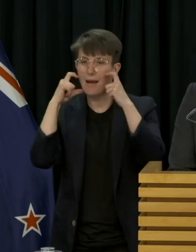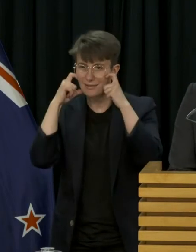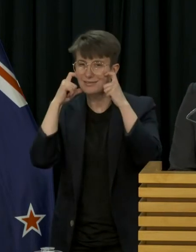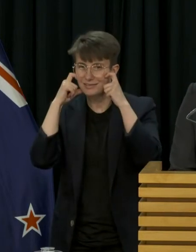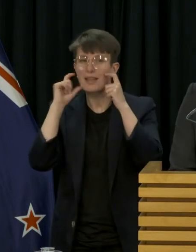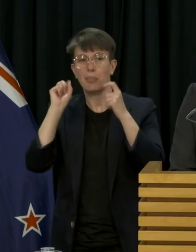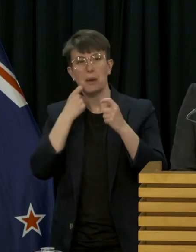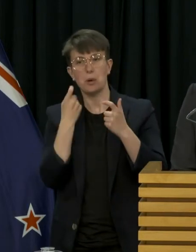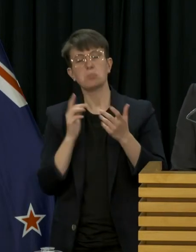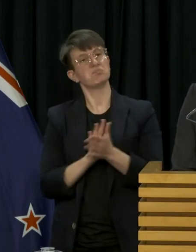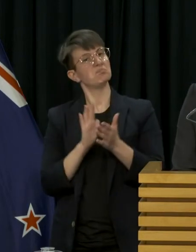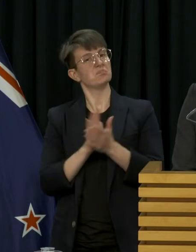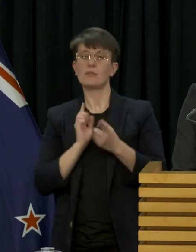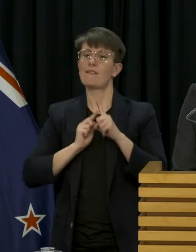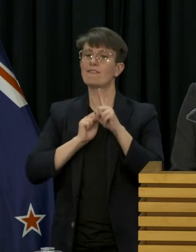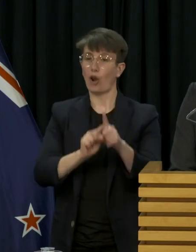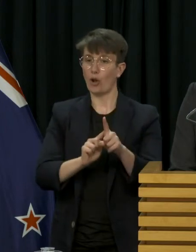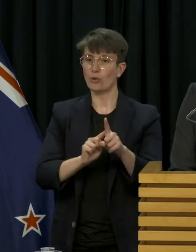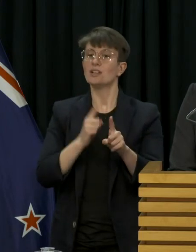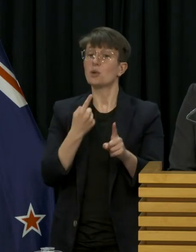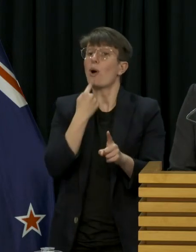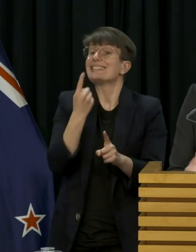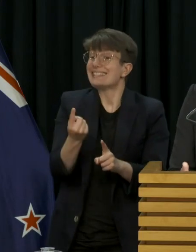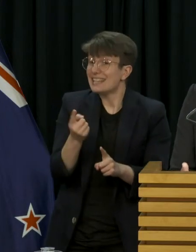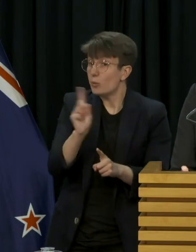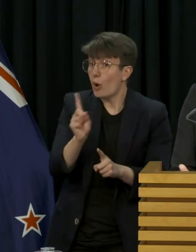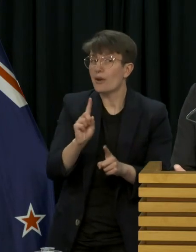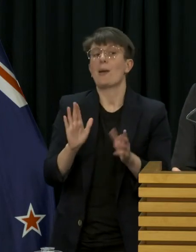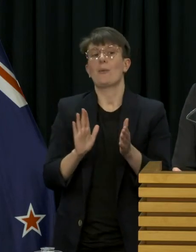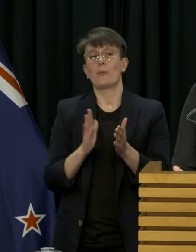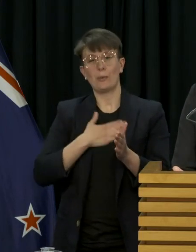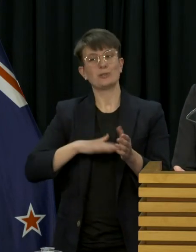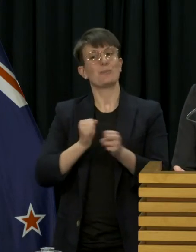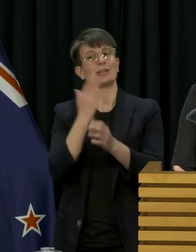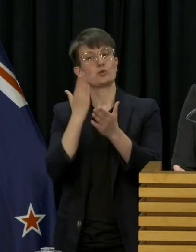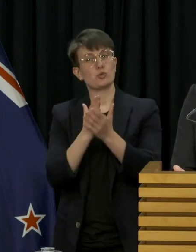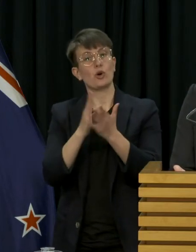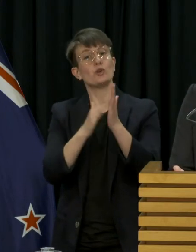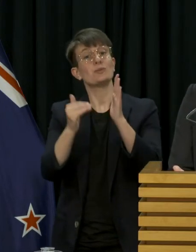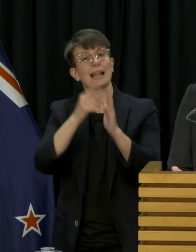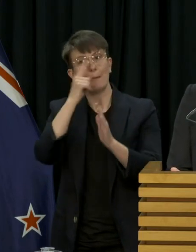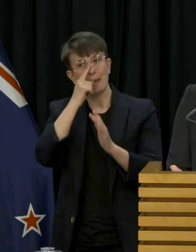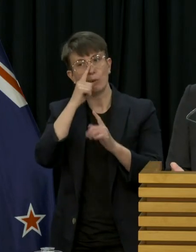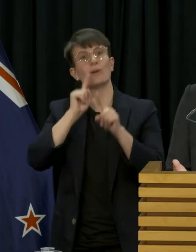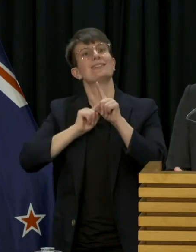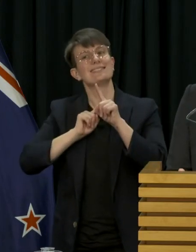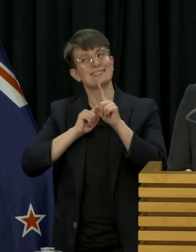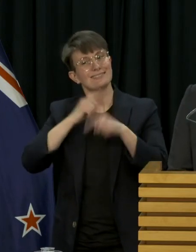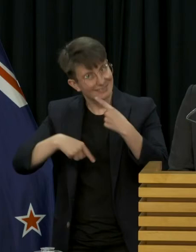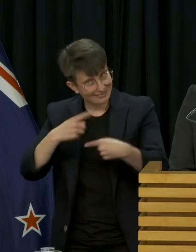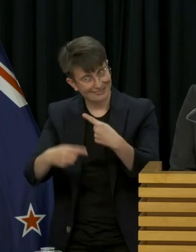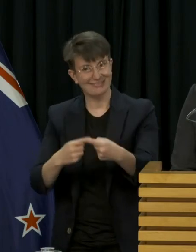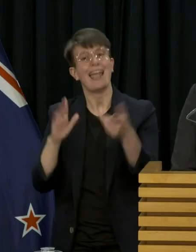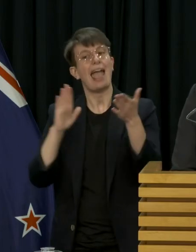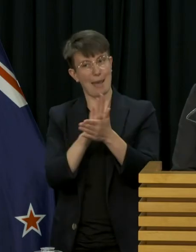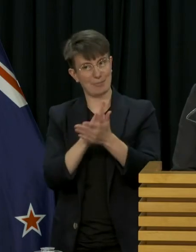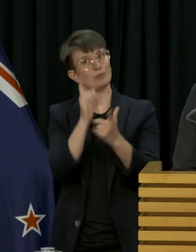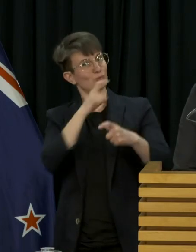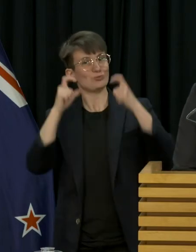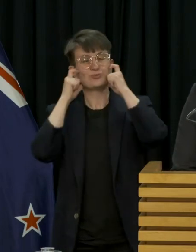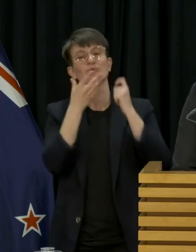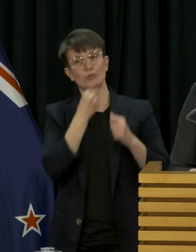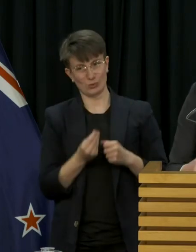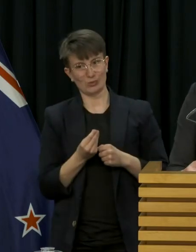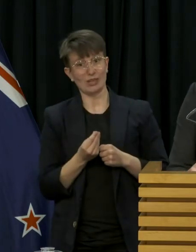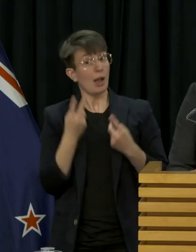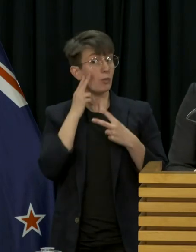make sure we're keeping the goodwill of New Zealanders. And I think that what we've seen already in the last sort of 3 days is there's a high degree of compliance with mask